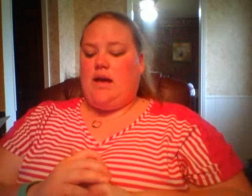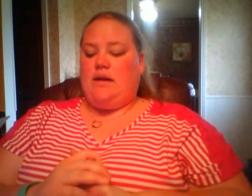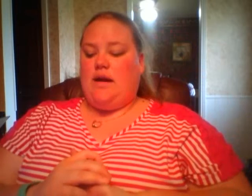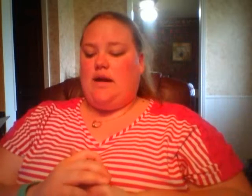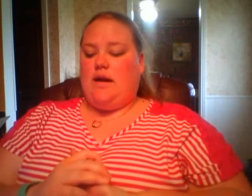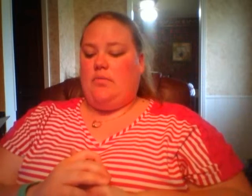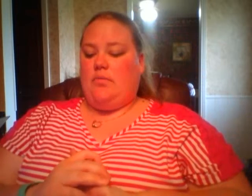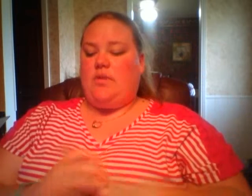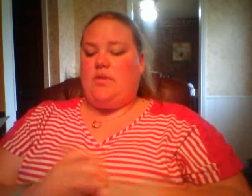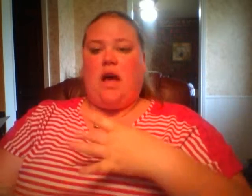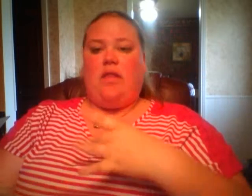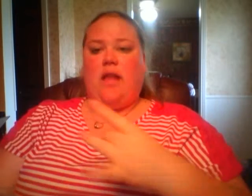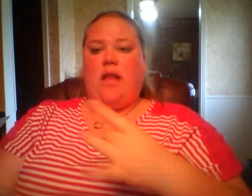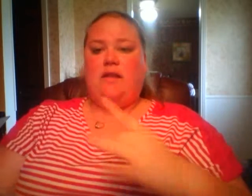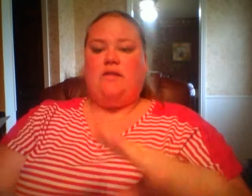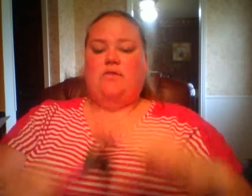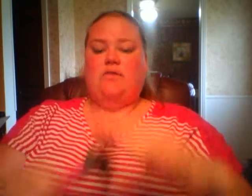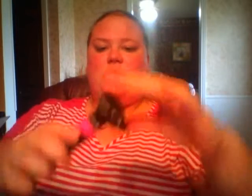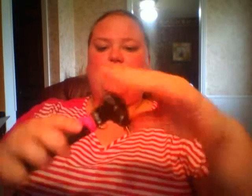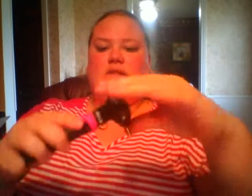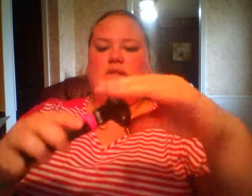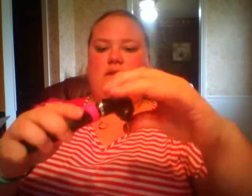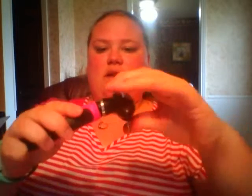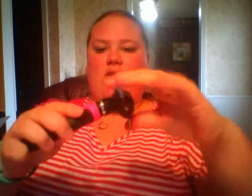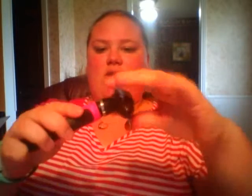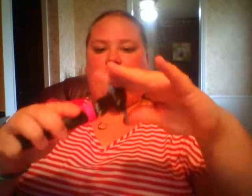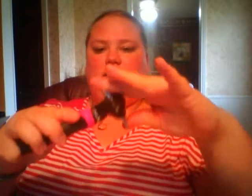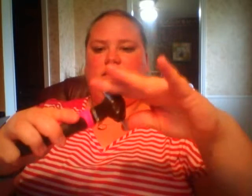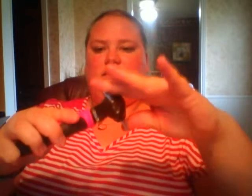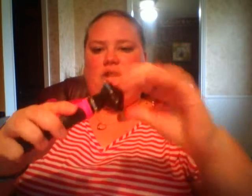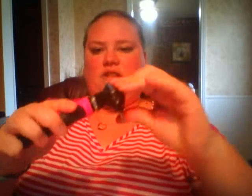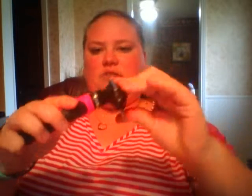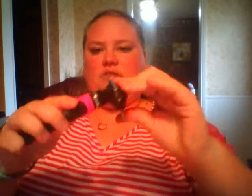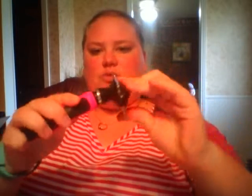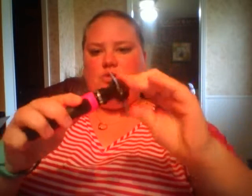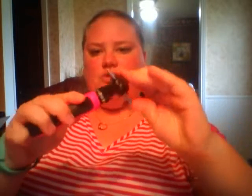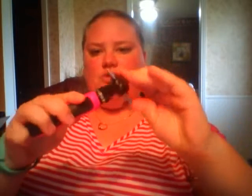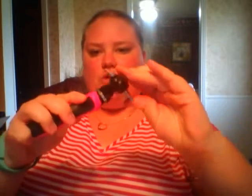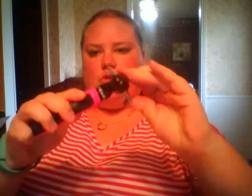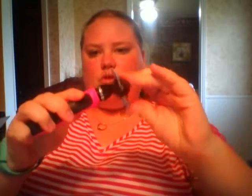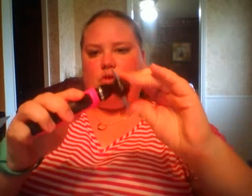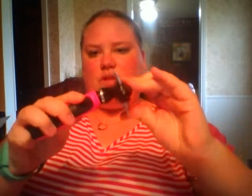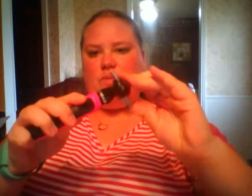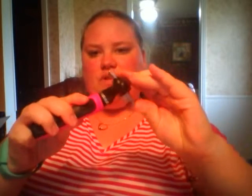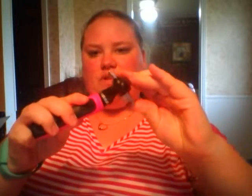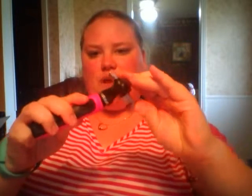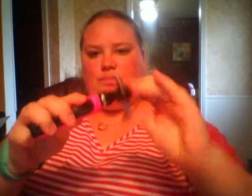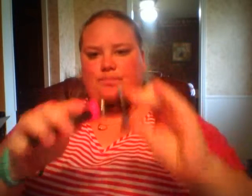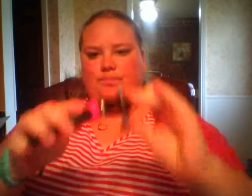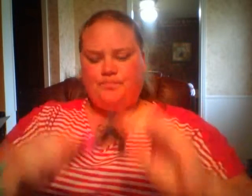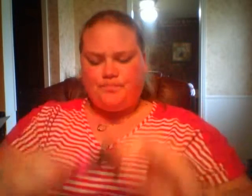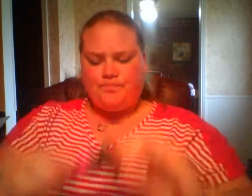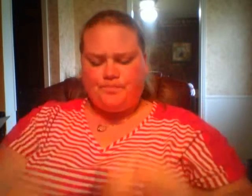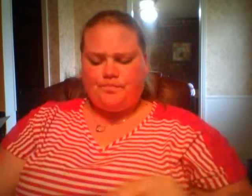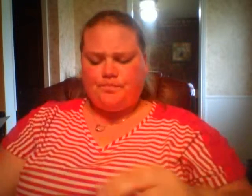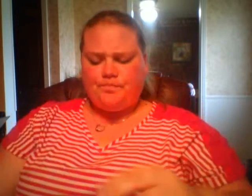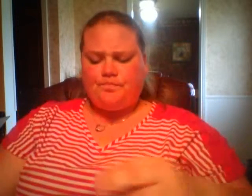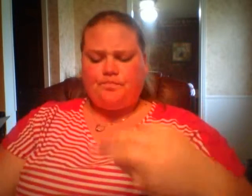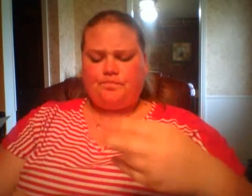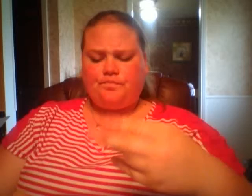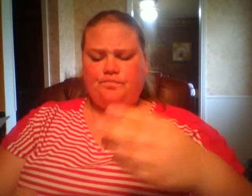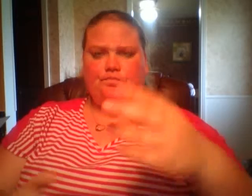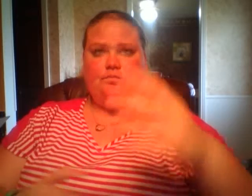And I like this one because the head is flexible, so it goes up and down.